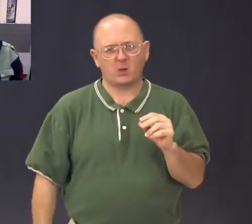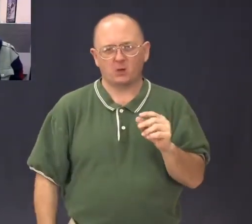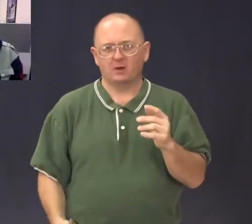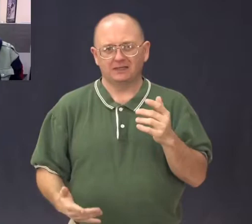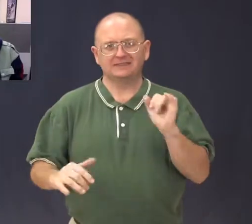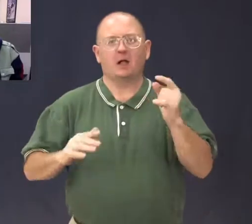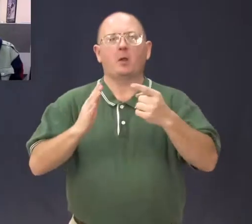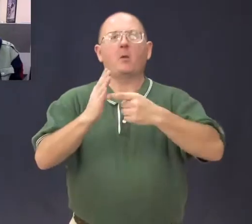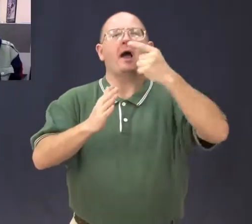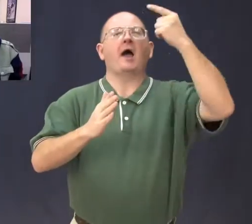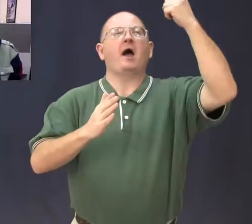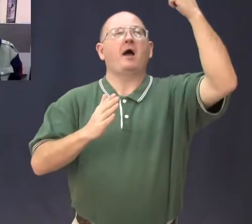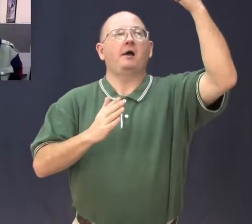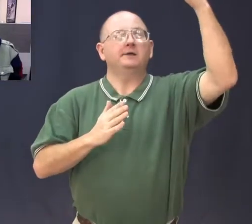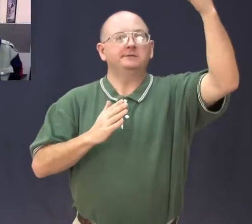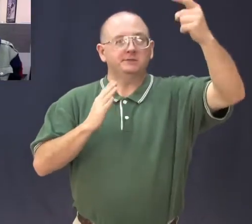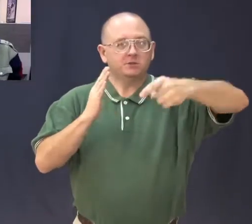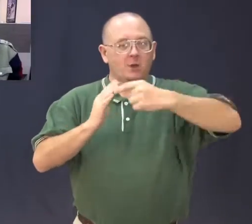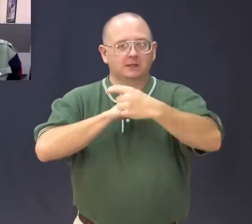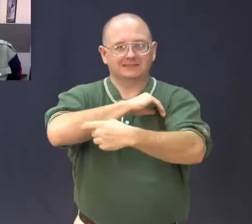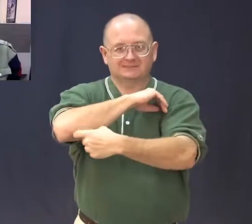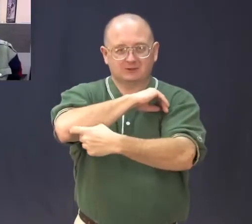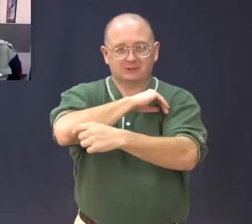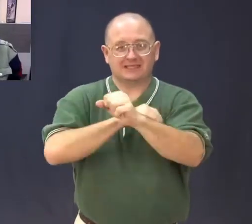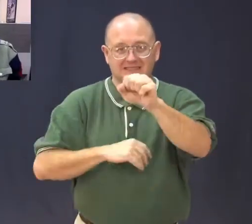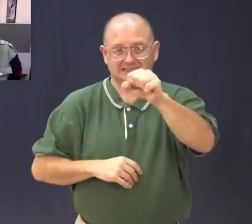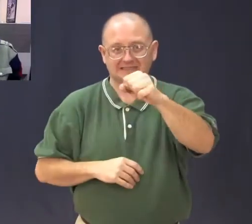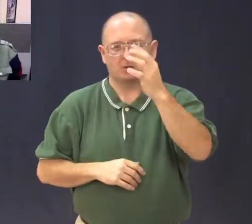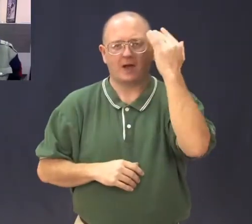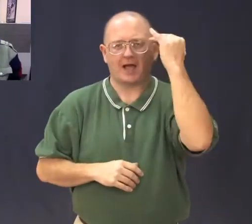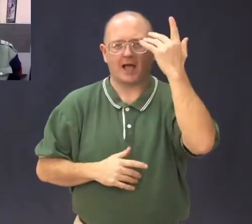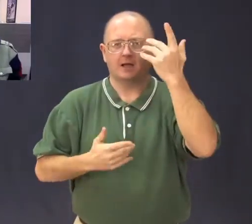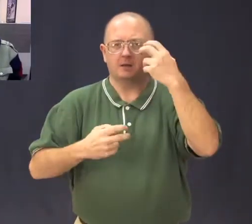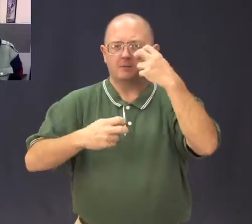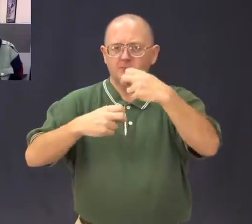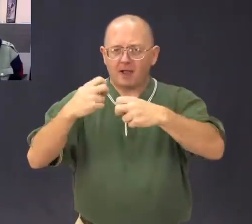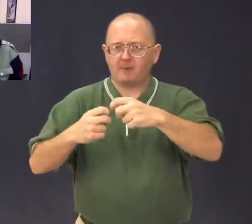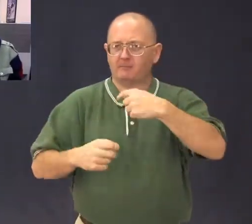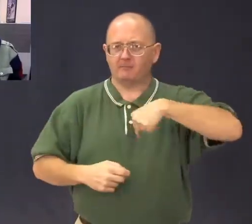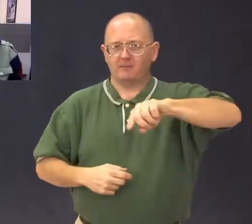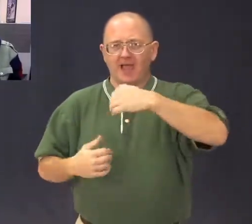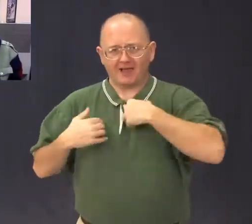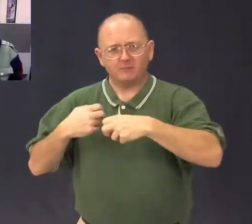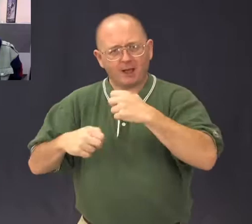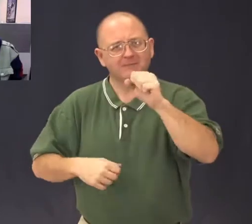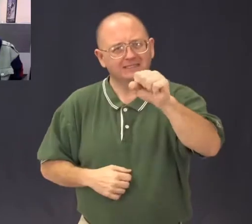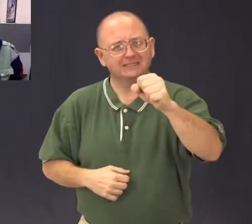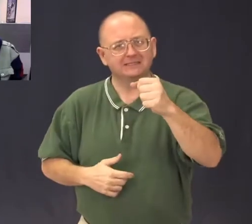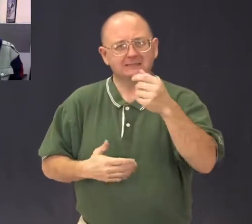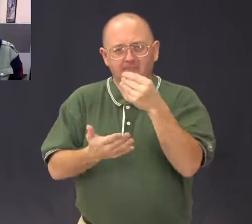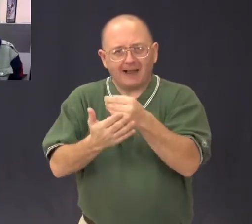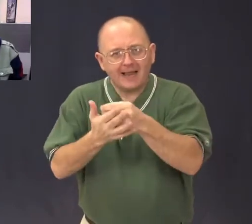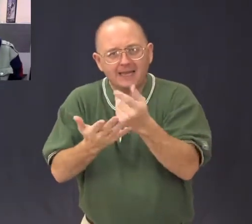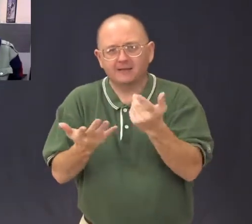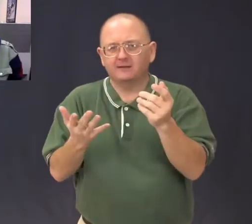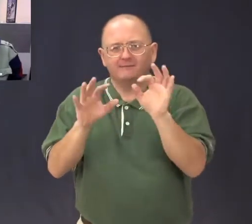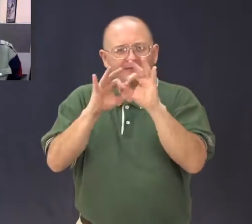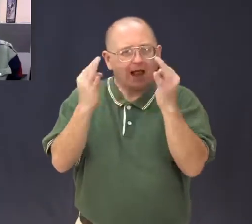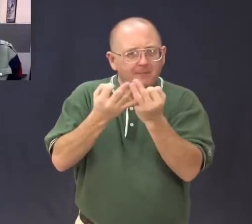And you'd think, maybe I'm in a nice, comfortable spot. Well, I mean, no, because there's always going to be temptations and problems in the world. Everyone